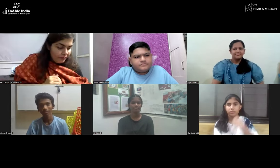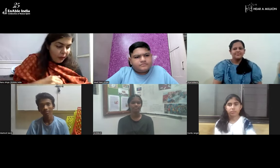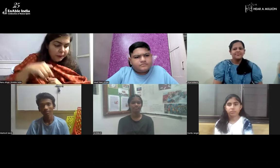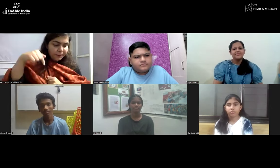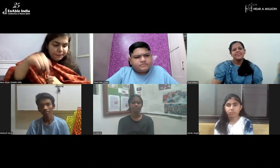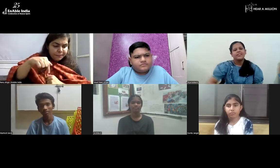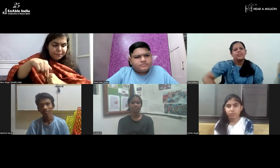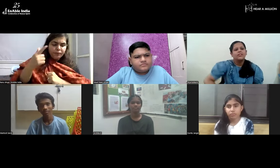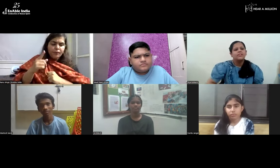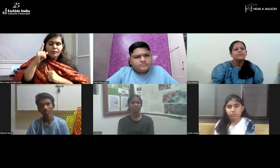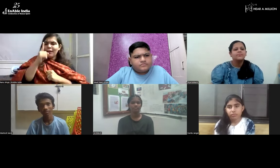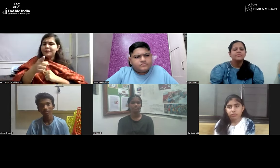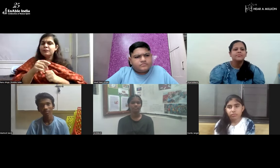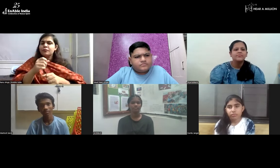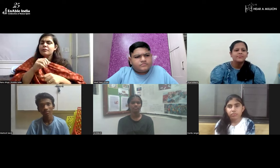Ria,